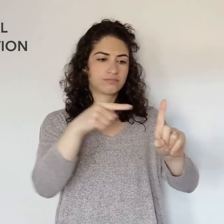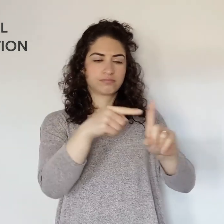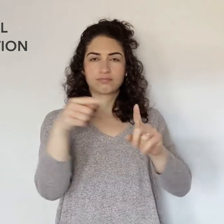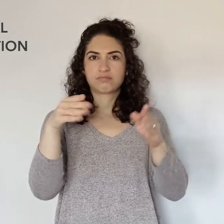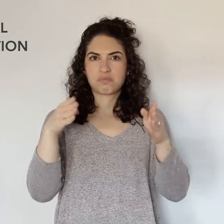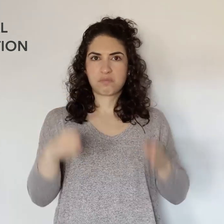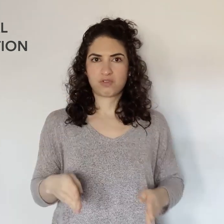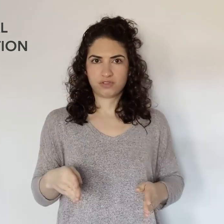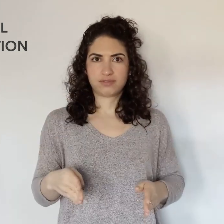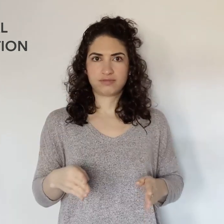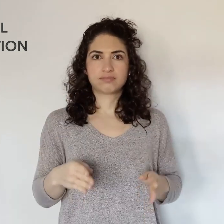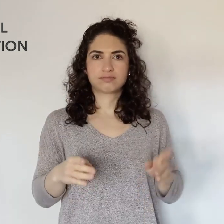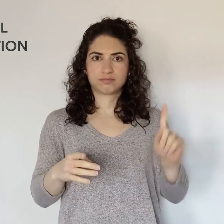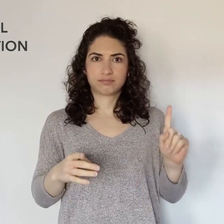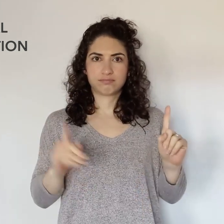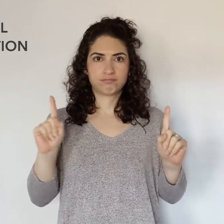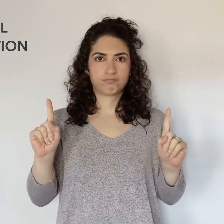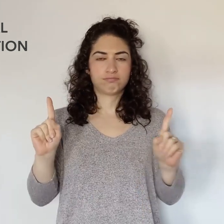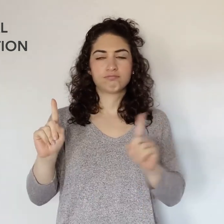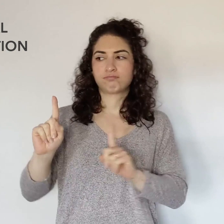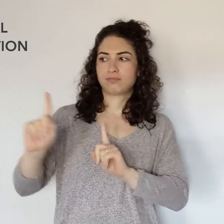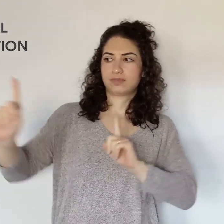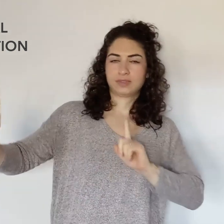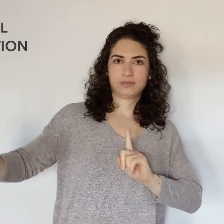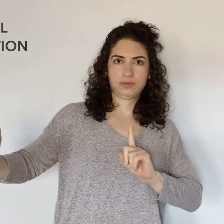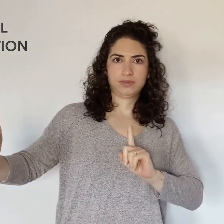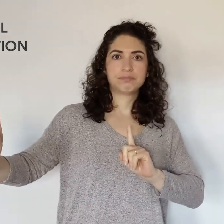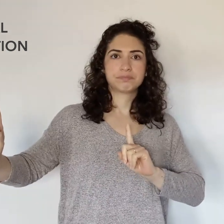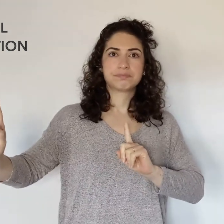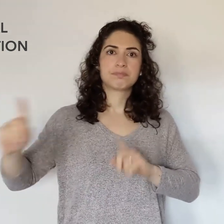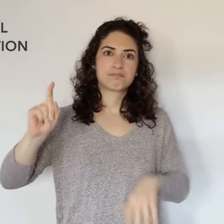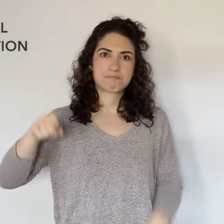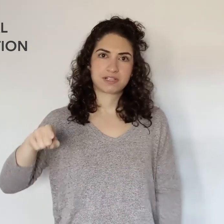So this represents a person, one here and one all the way over there.